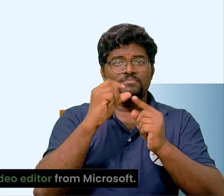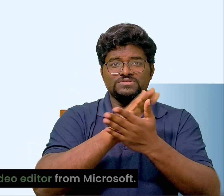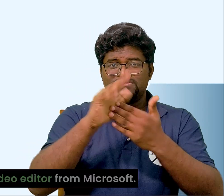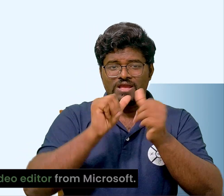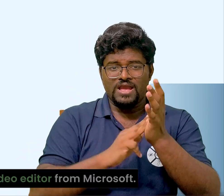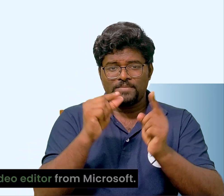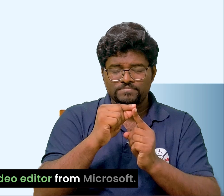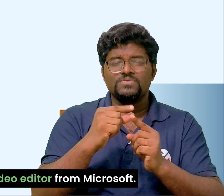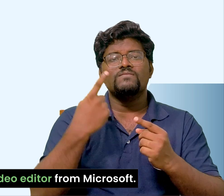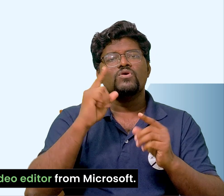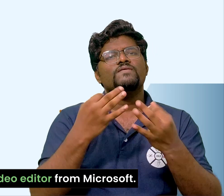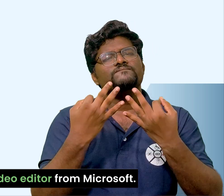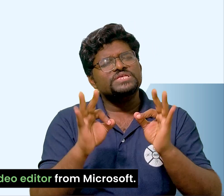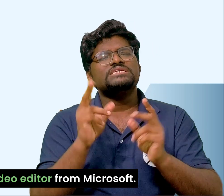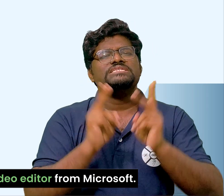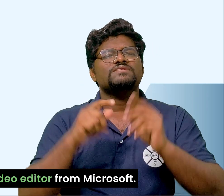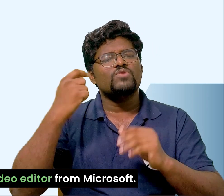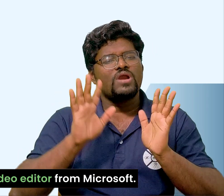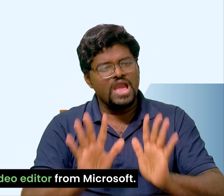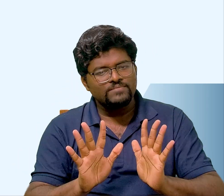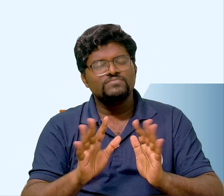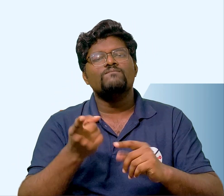Clipchamp is a free video editor from Microsoft.